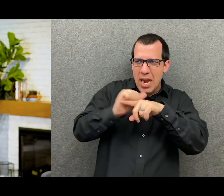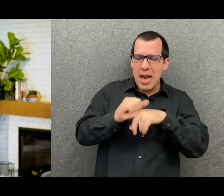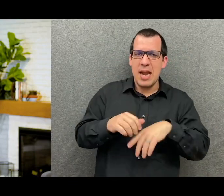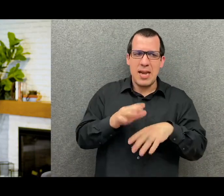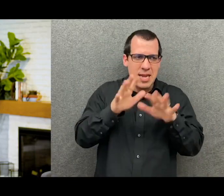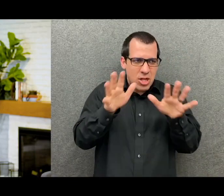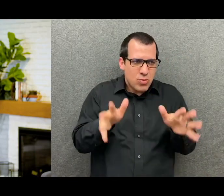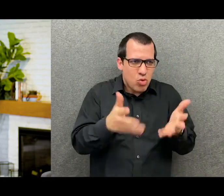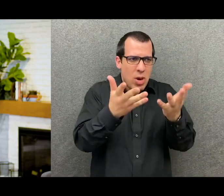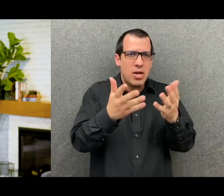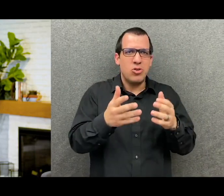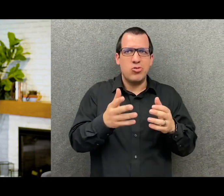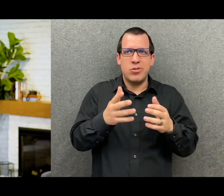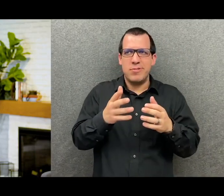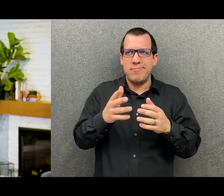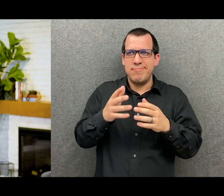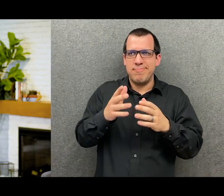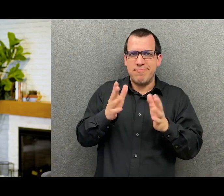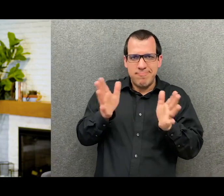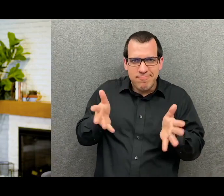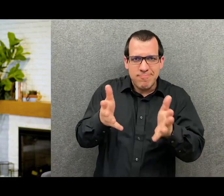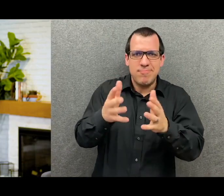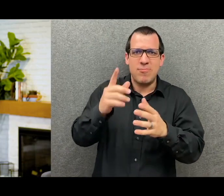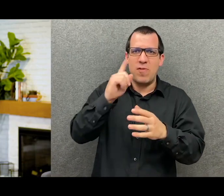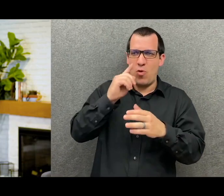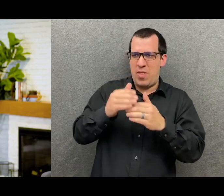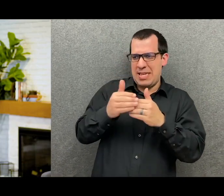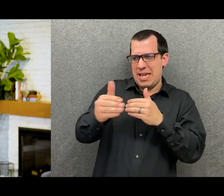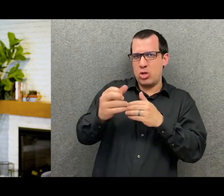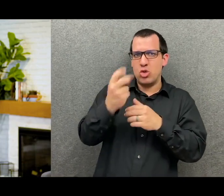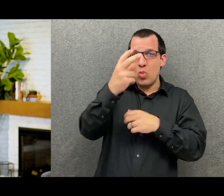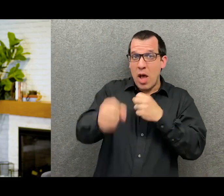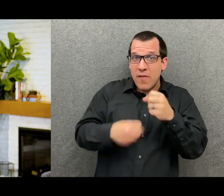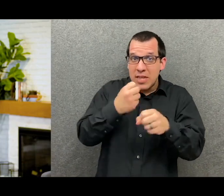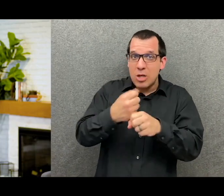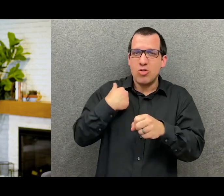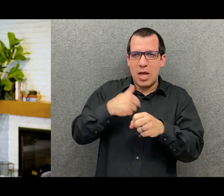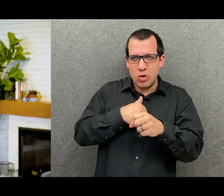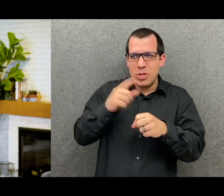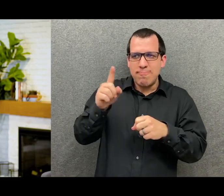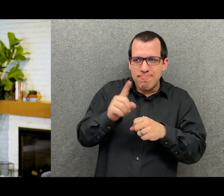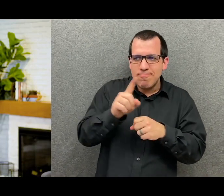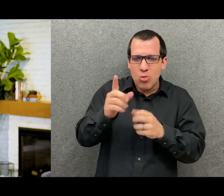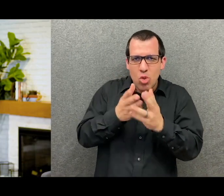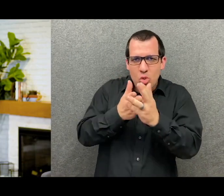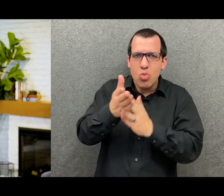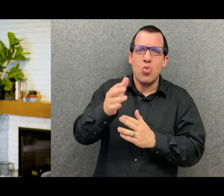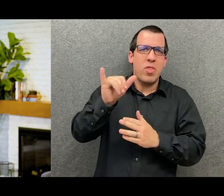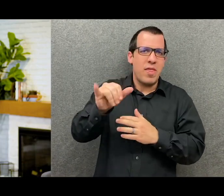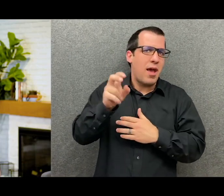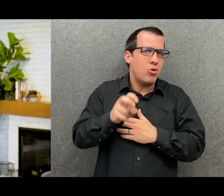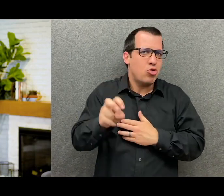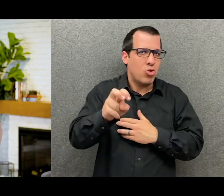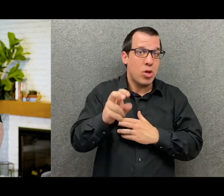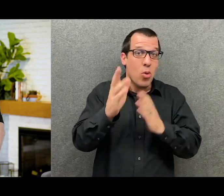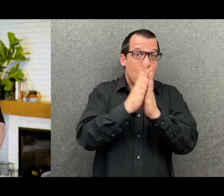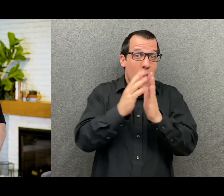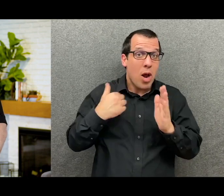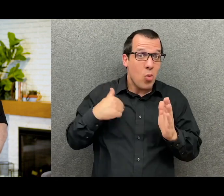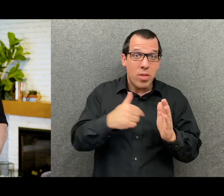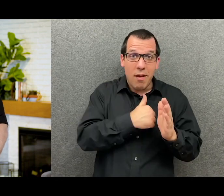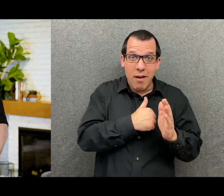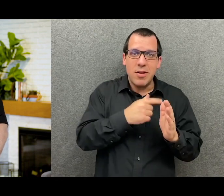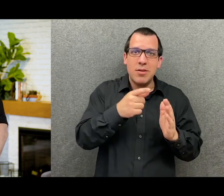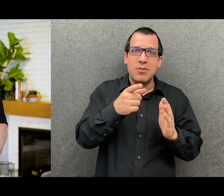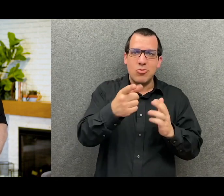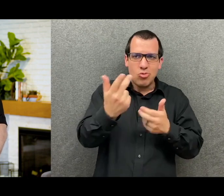be an amazing thing. We're going to have training and inspiration and motivation for the next 12 years together as we